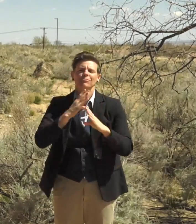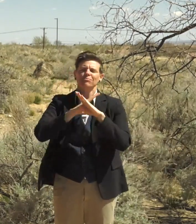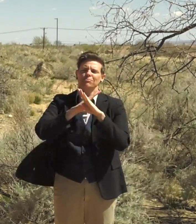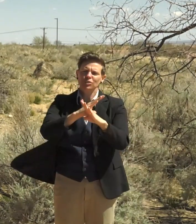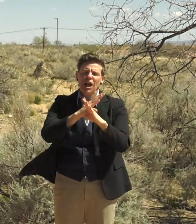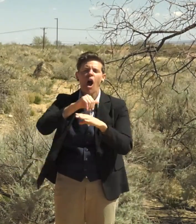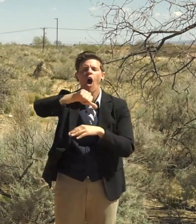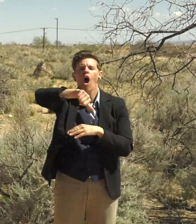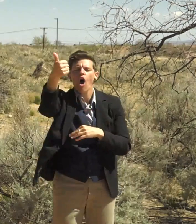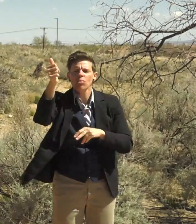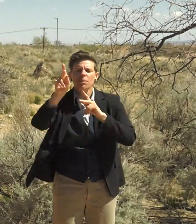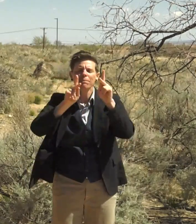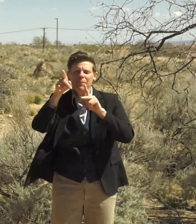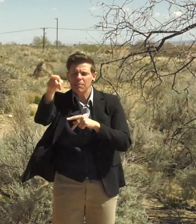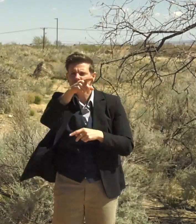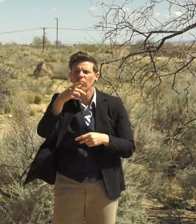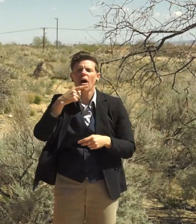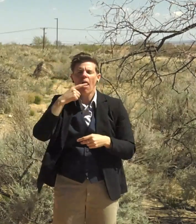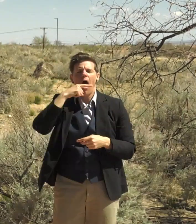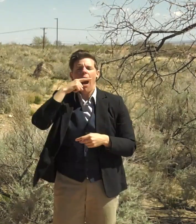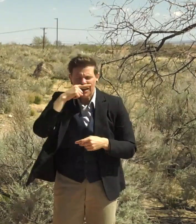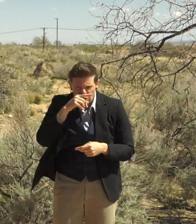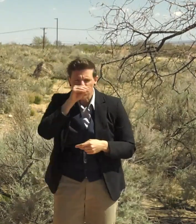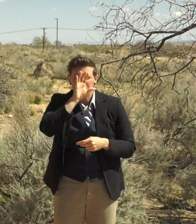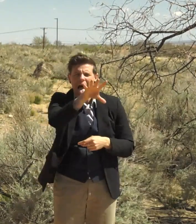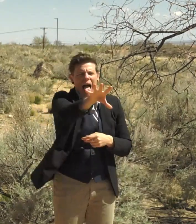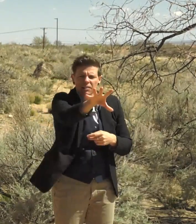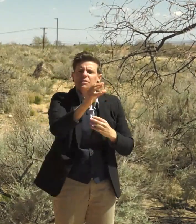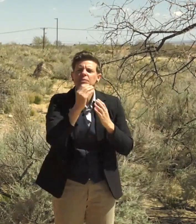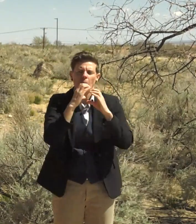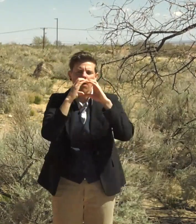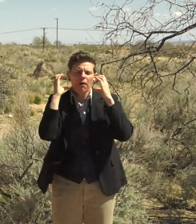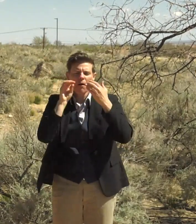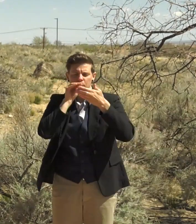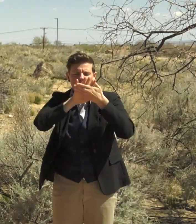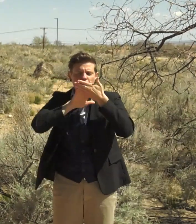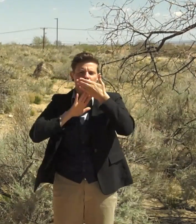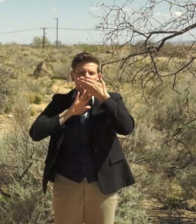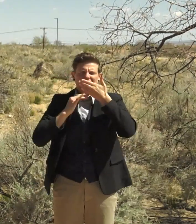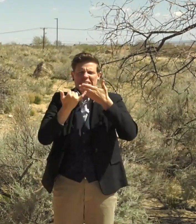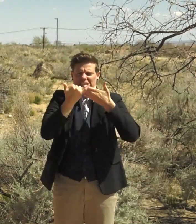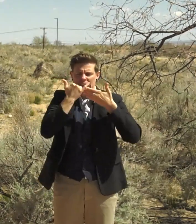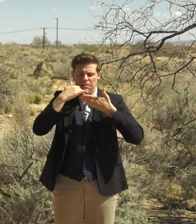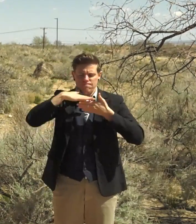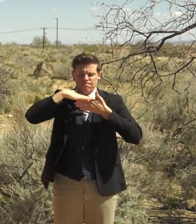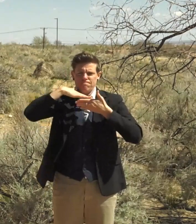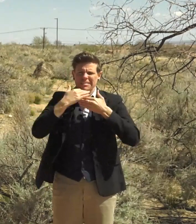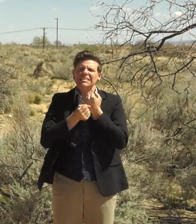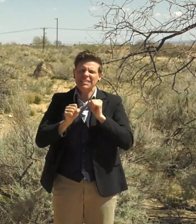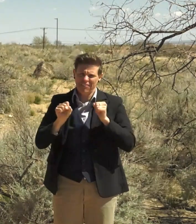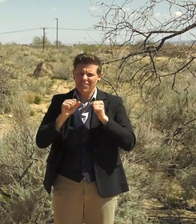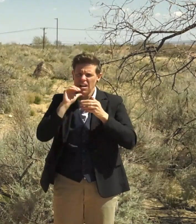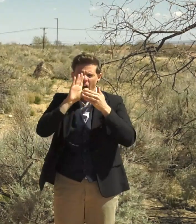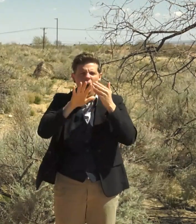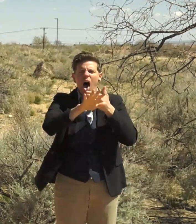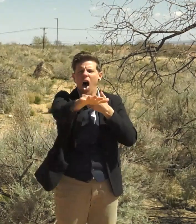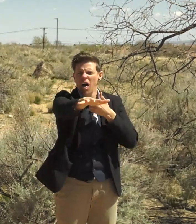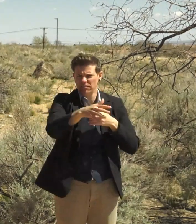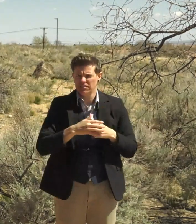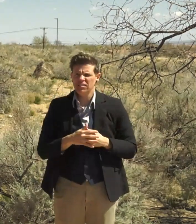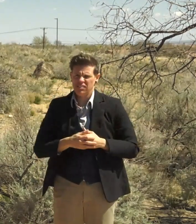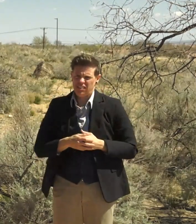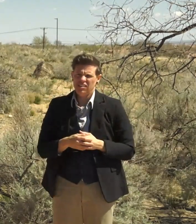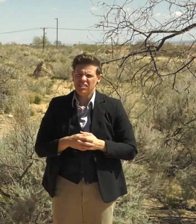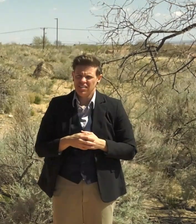you when you sneeze or cough or something like that. It in no way protects you from stuff coming at you. So there's a